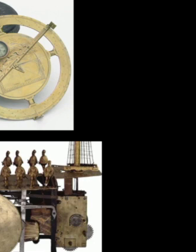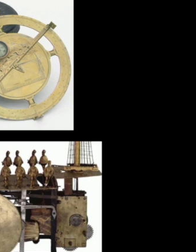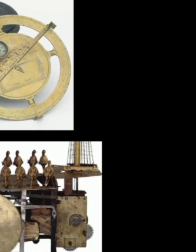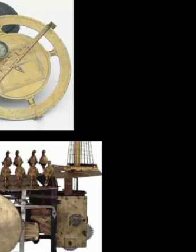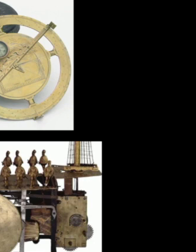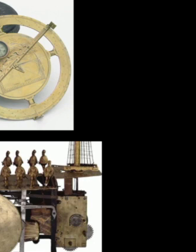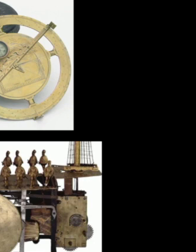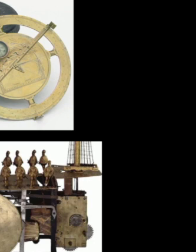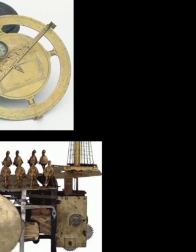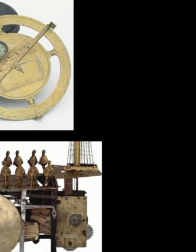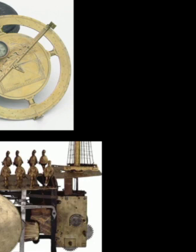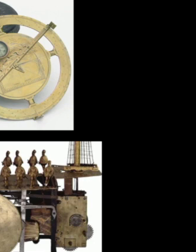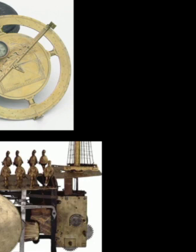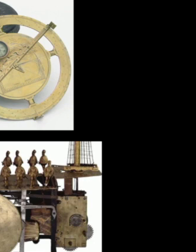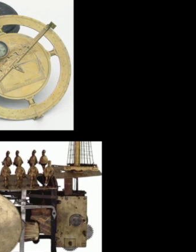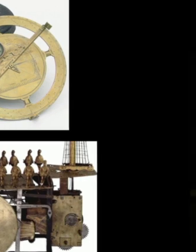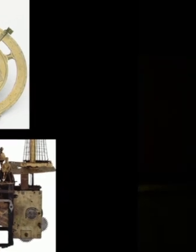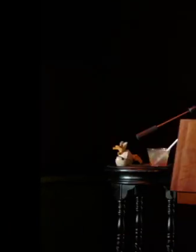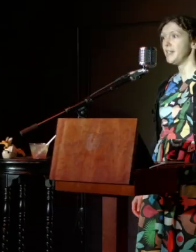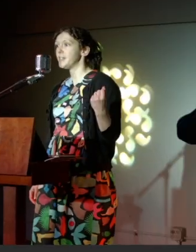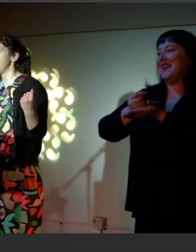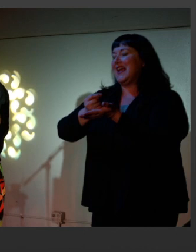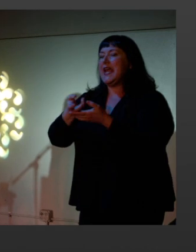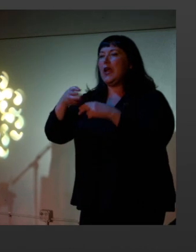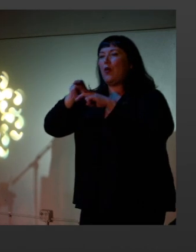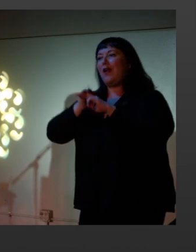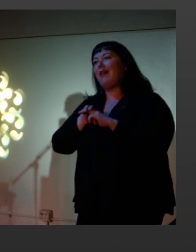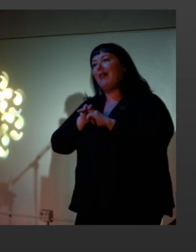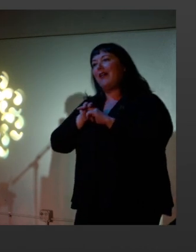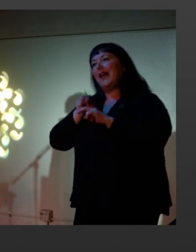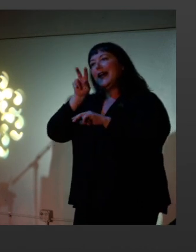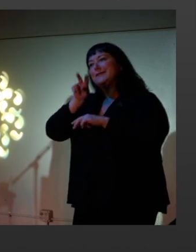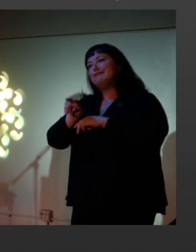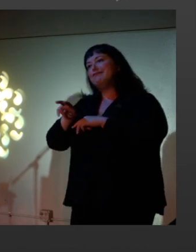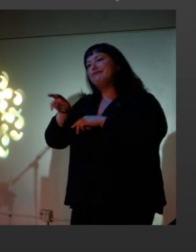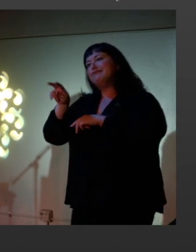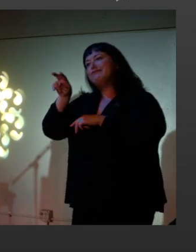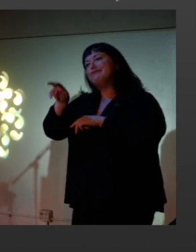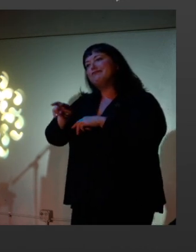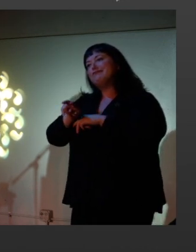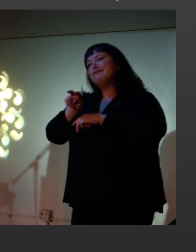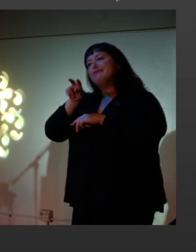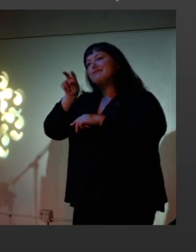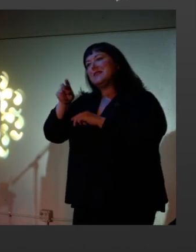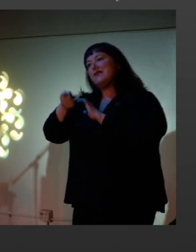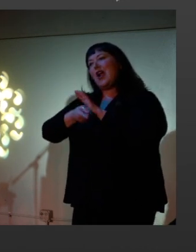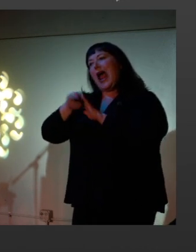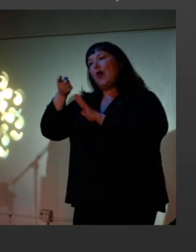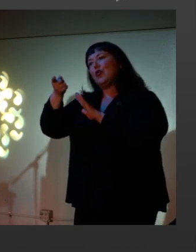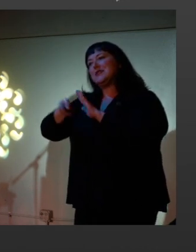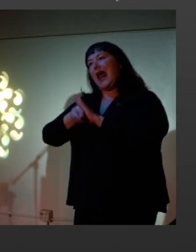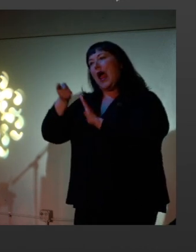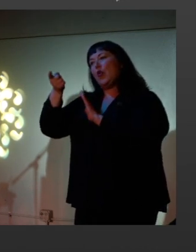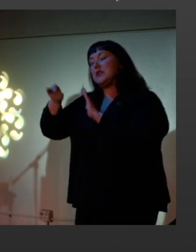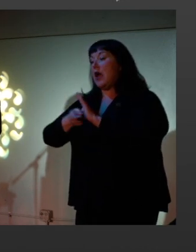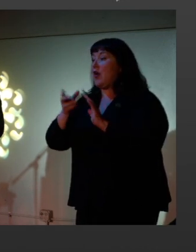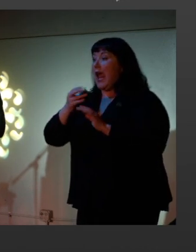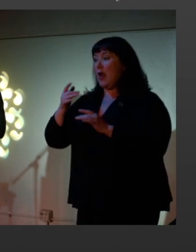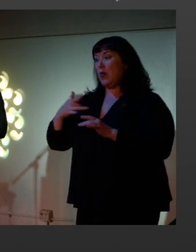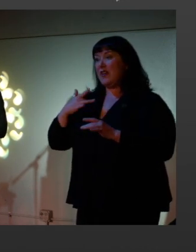He was known to sit and stare at the objects in his collection for hours. And in times of great